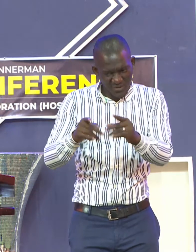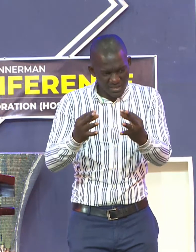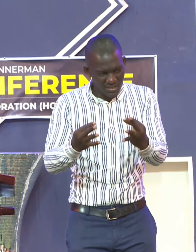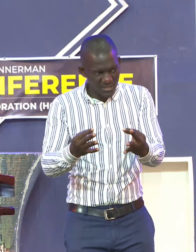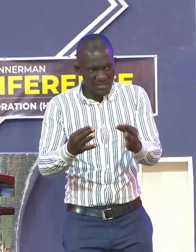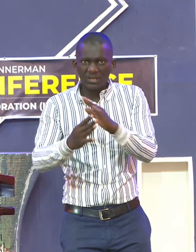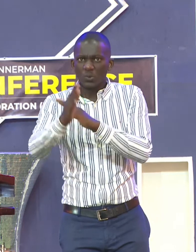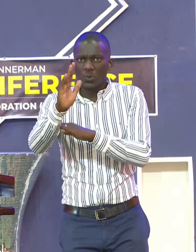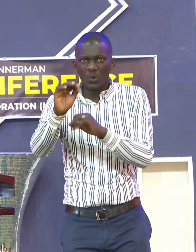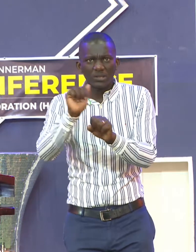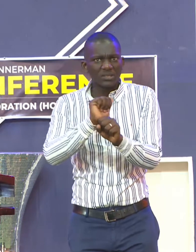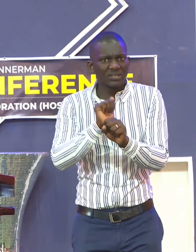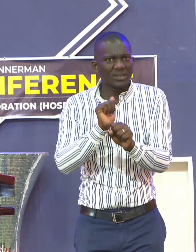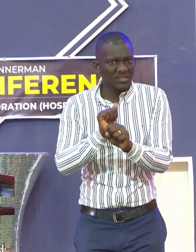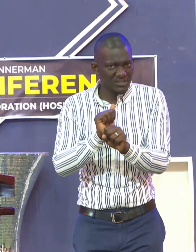Lord does.